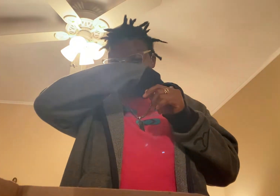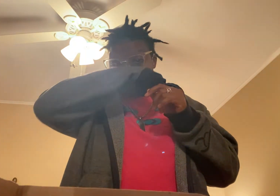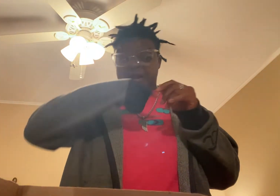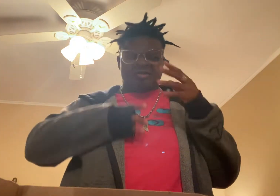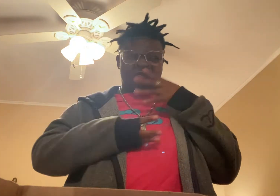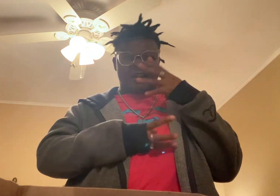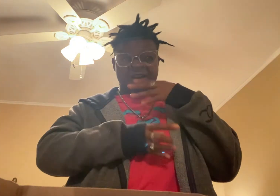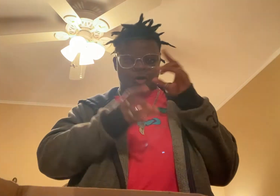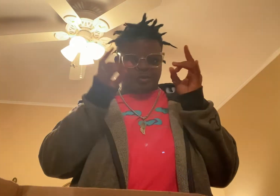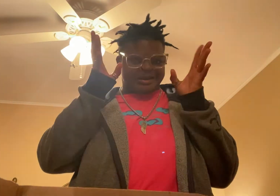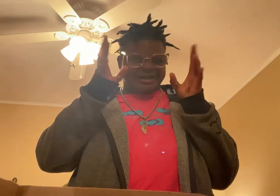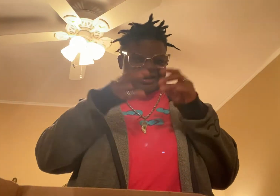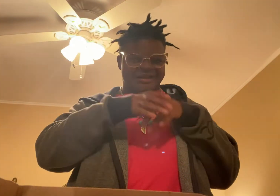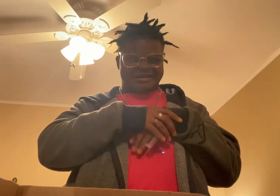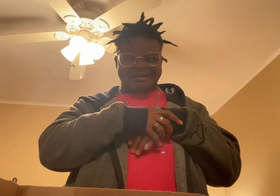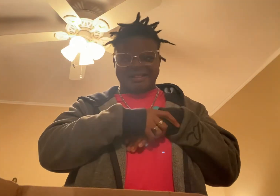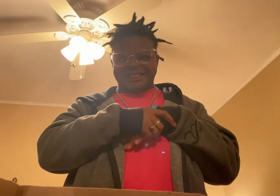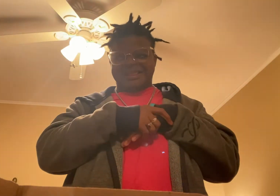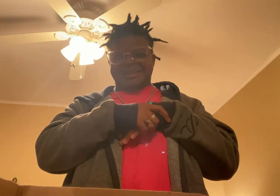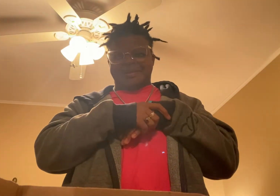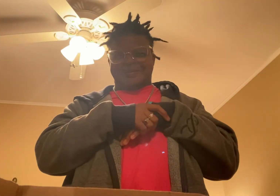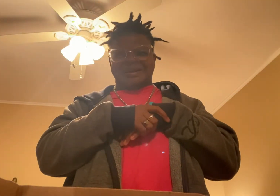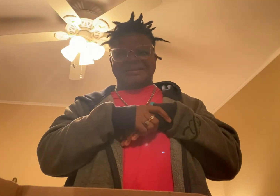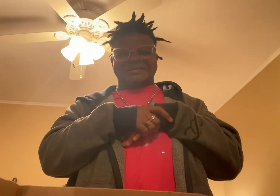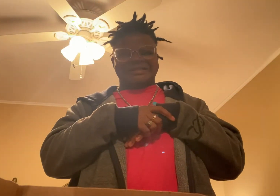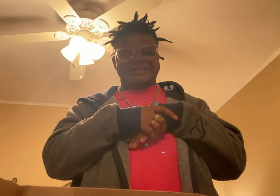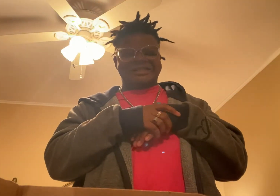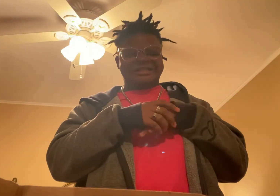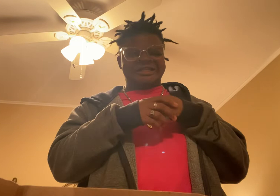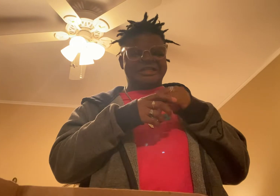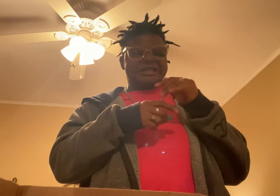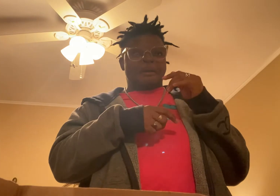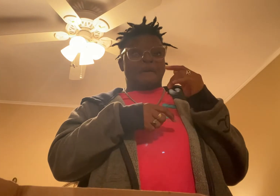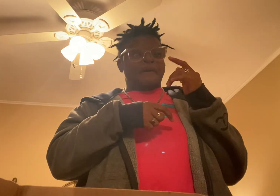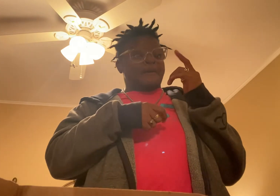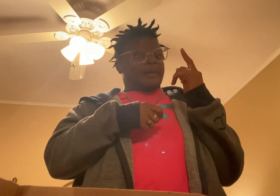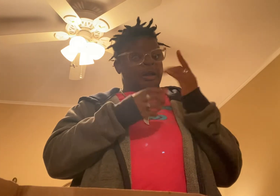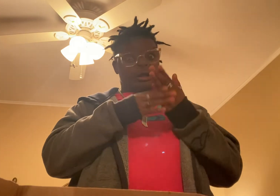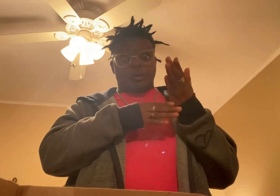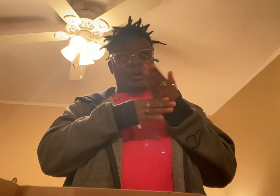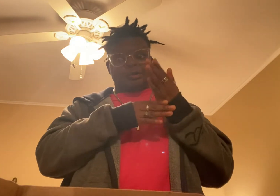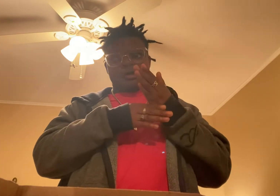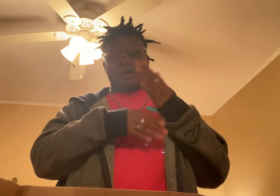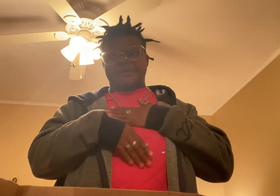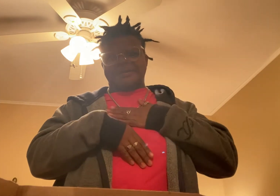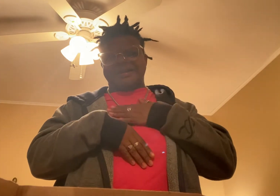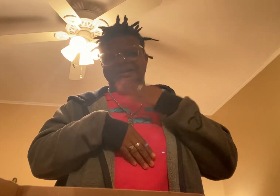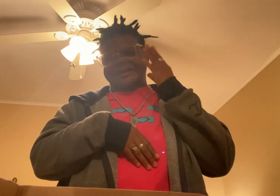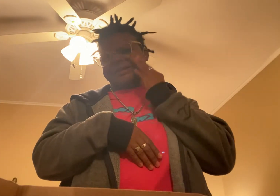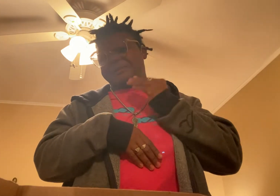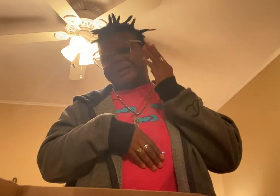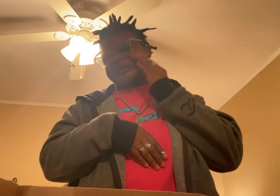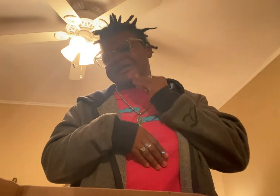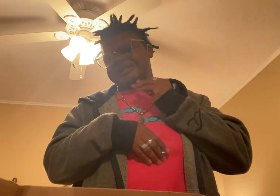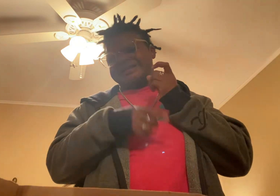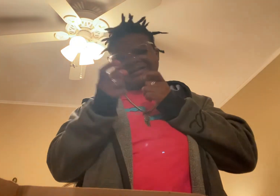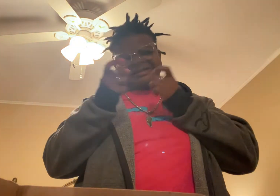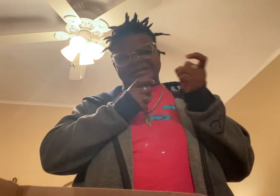And nobody knows I hate it. But I just want to share my experience dealing